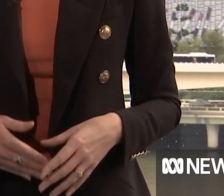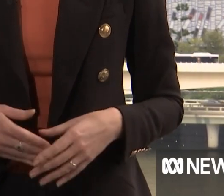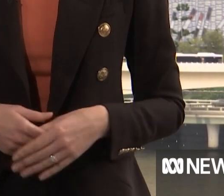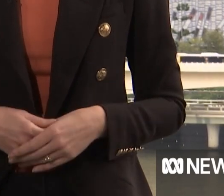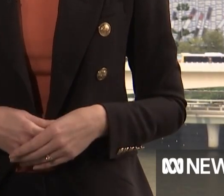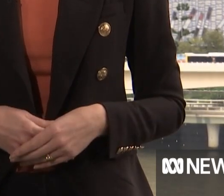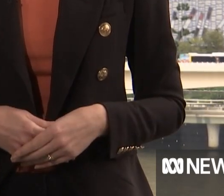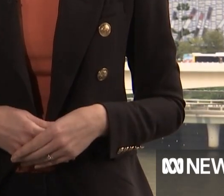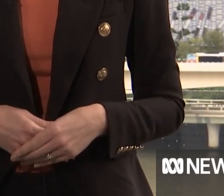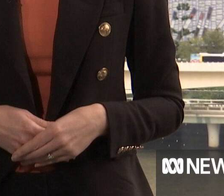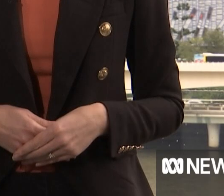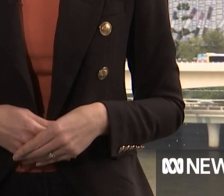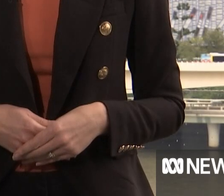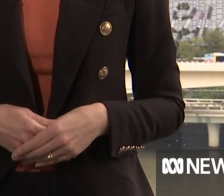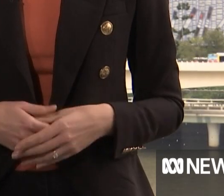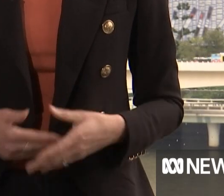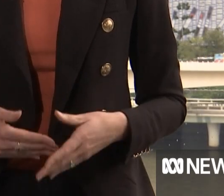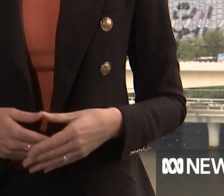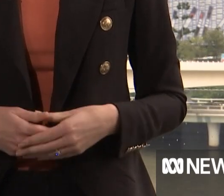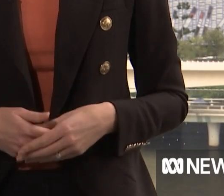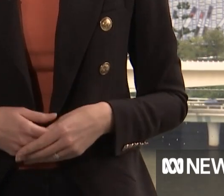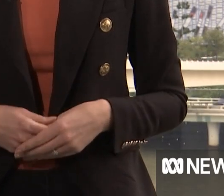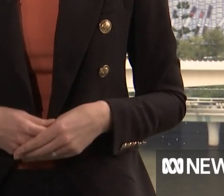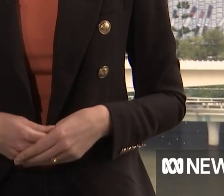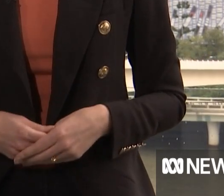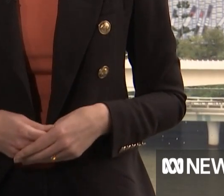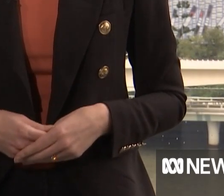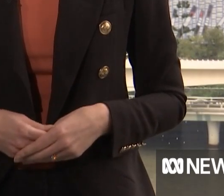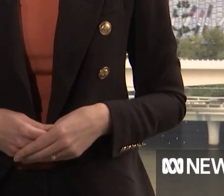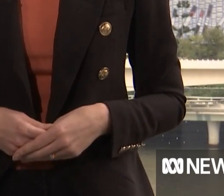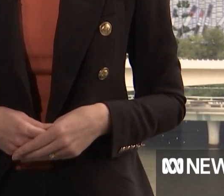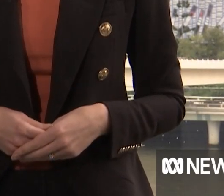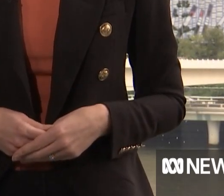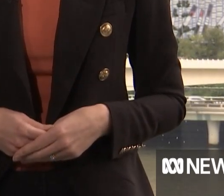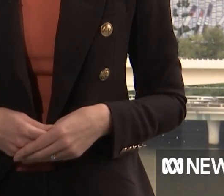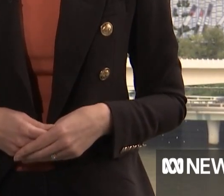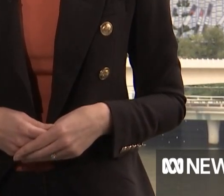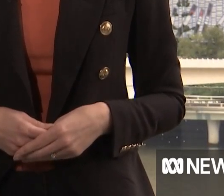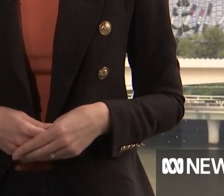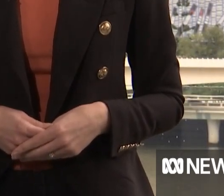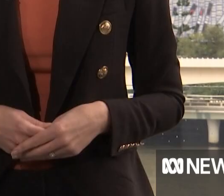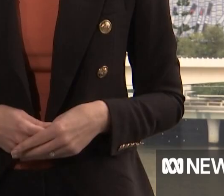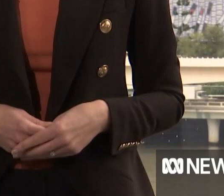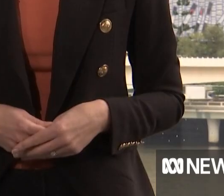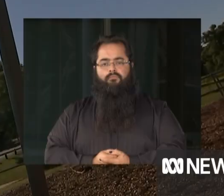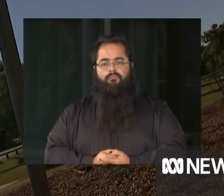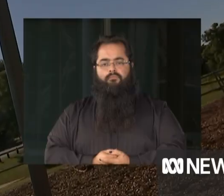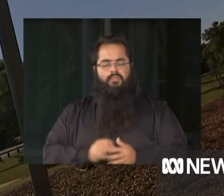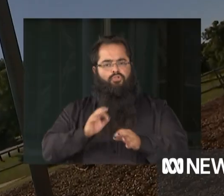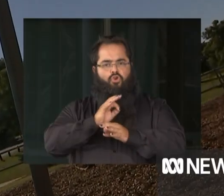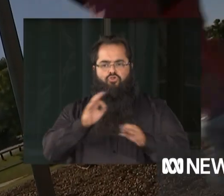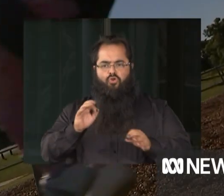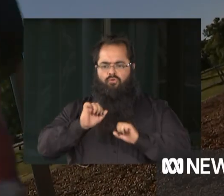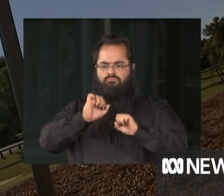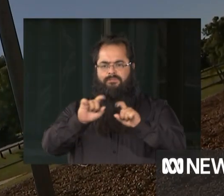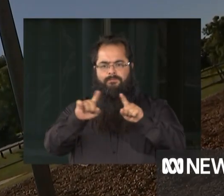interpreters are available 24 hours a day, either on site, via video conference or over the phone. That's not